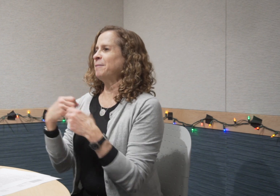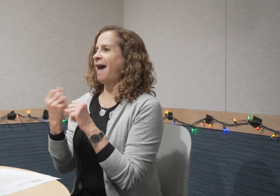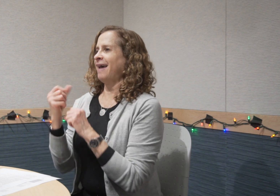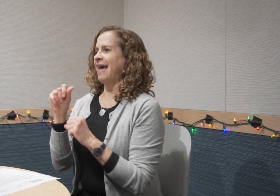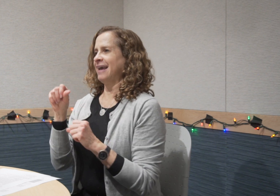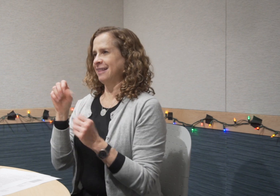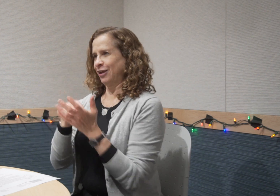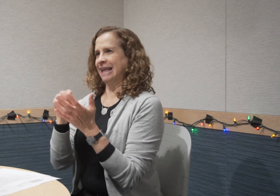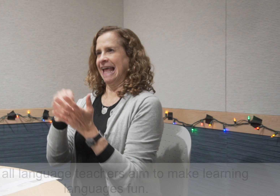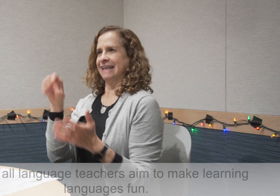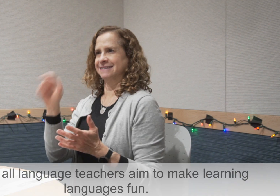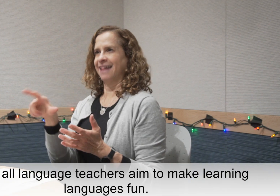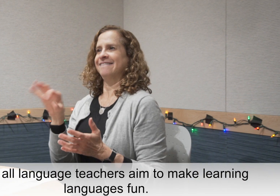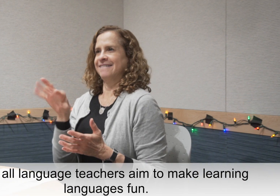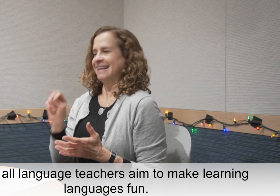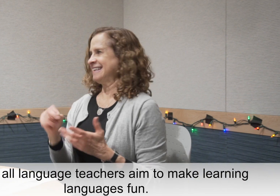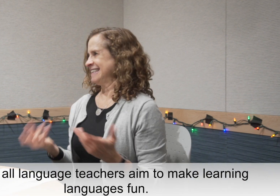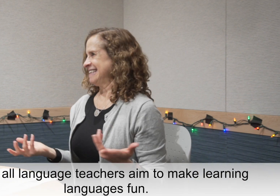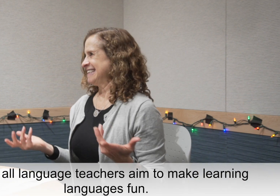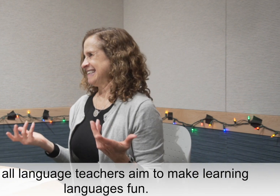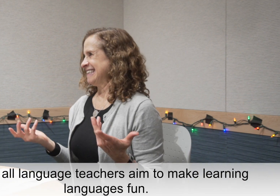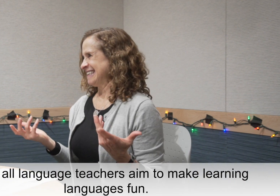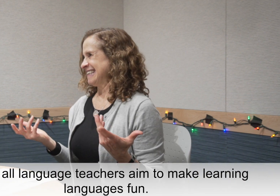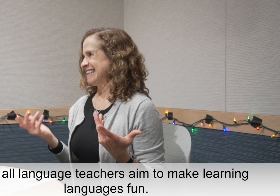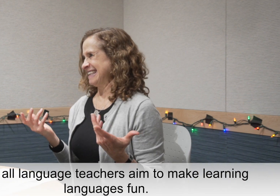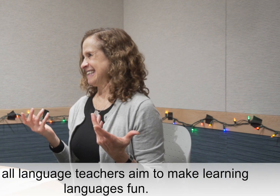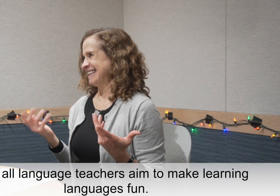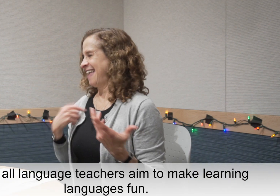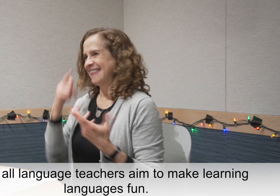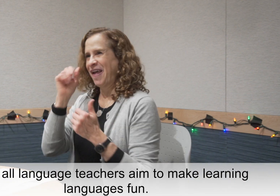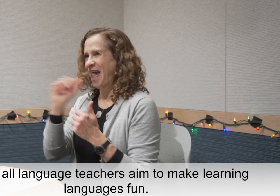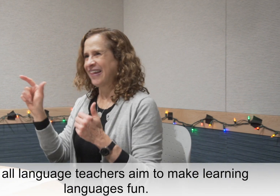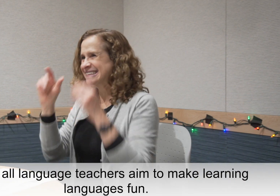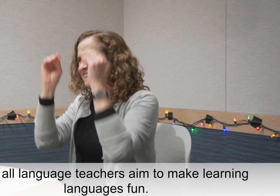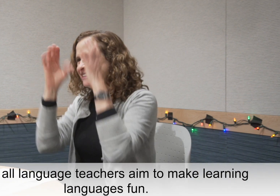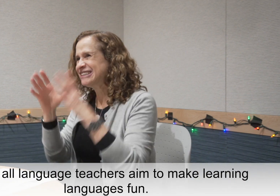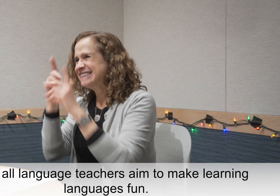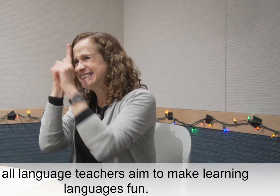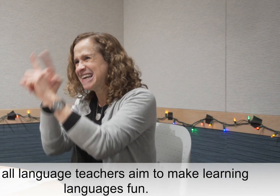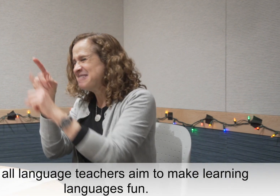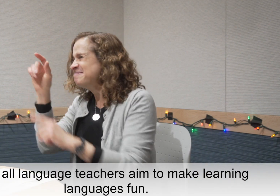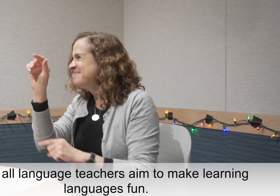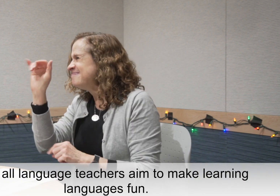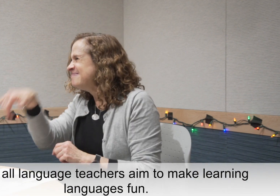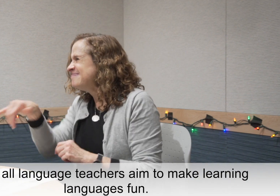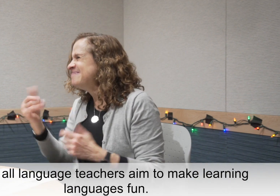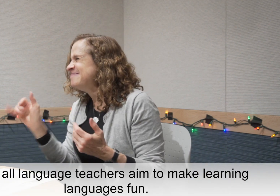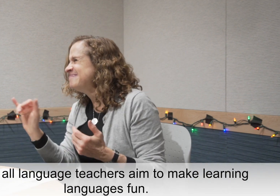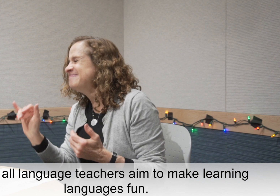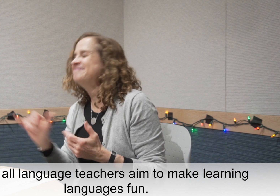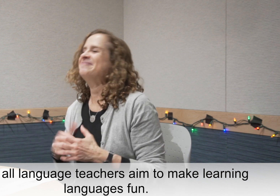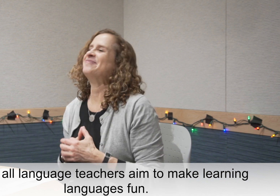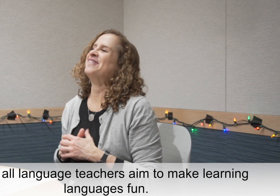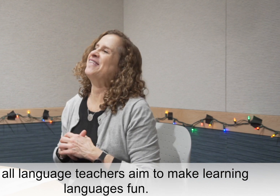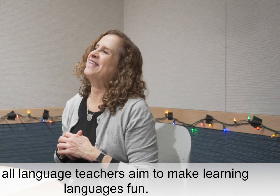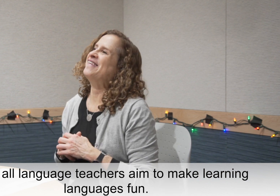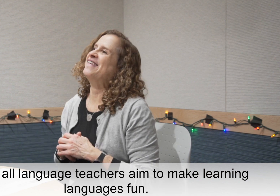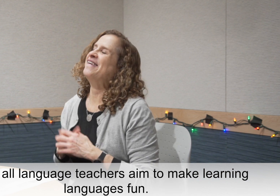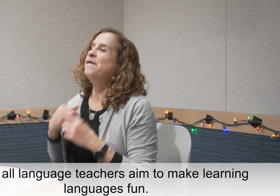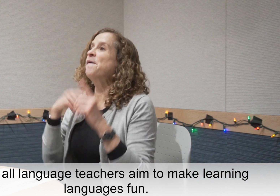fun. I want to make learning ASL fun. I think that all teachers' goal is to make the learning of